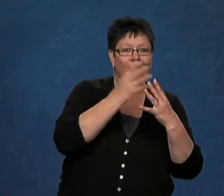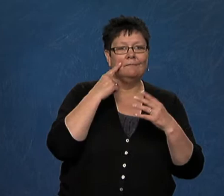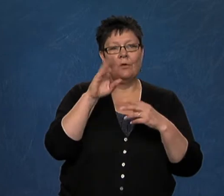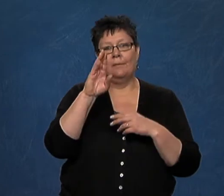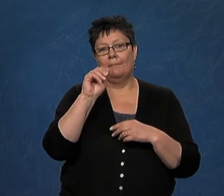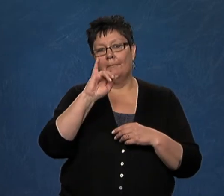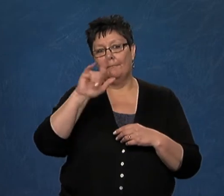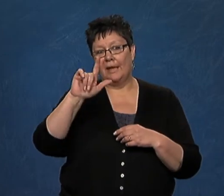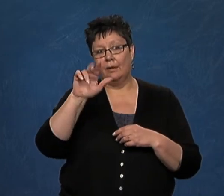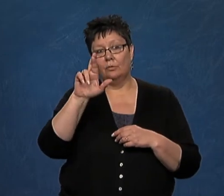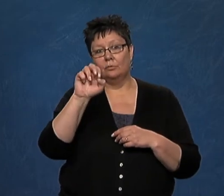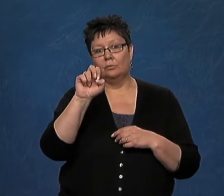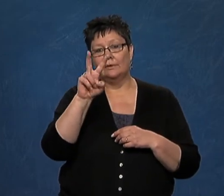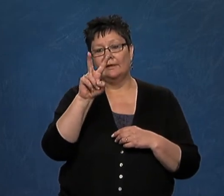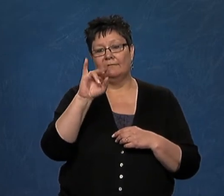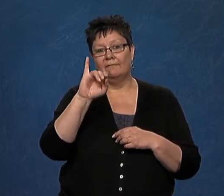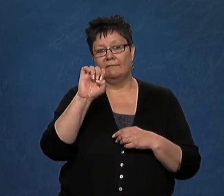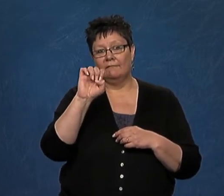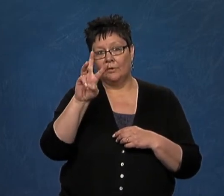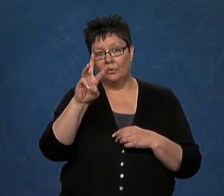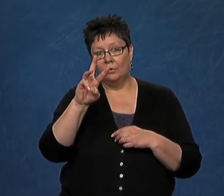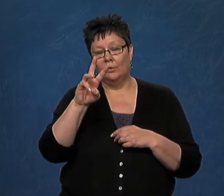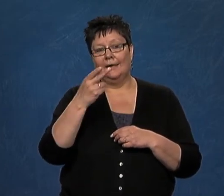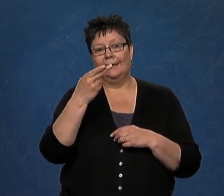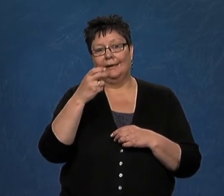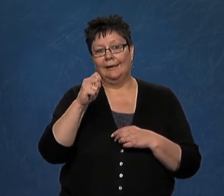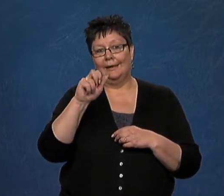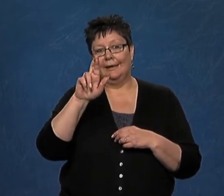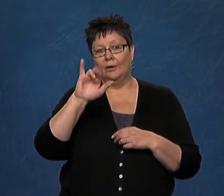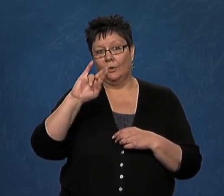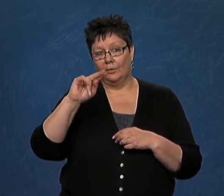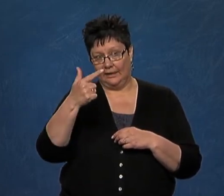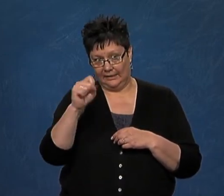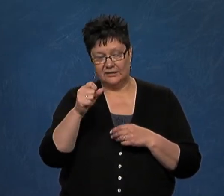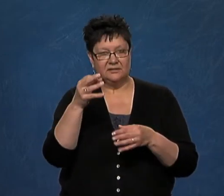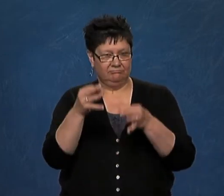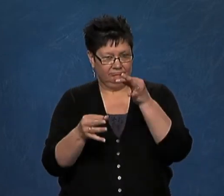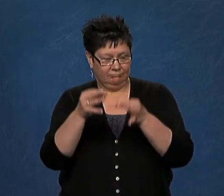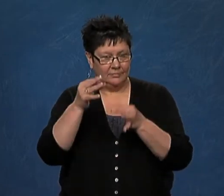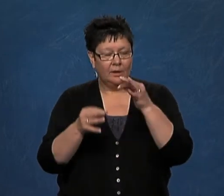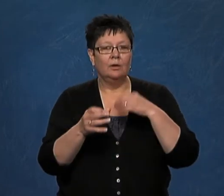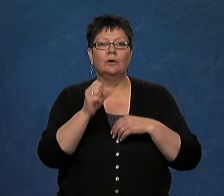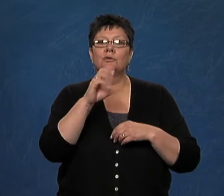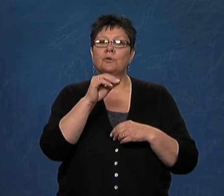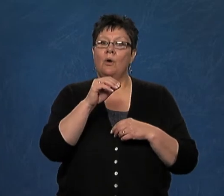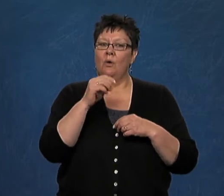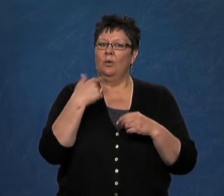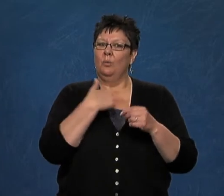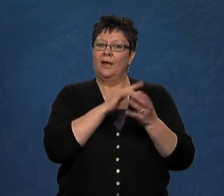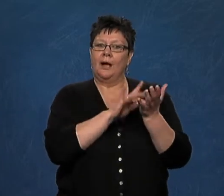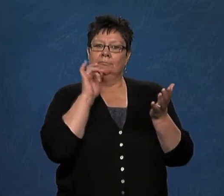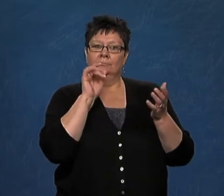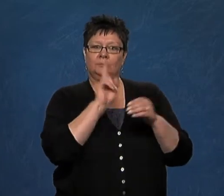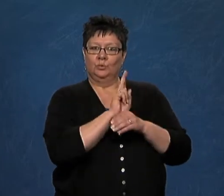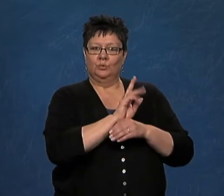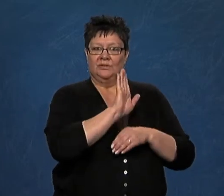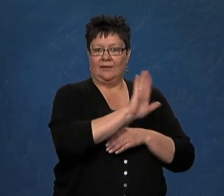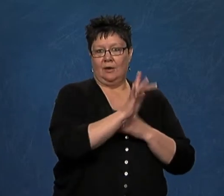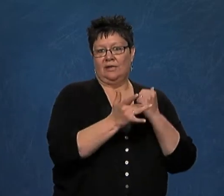experience for the bail review through video conferencing, the bail review hearings. So we